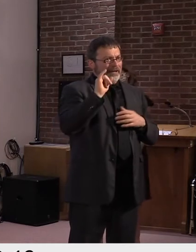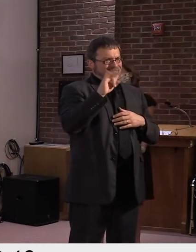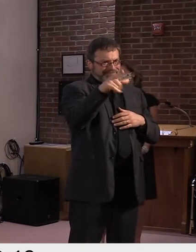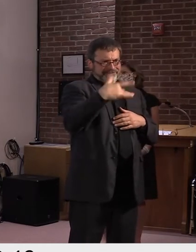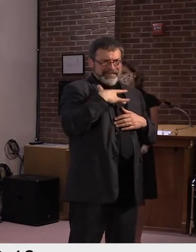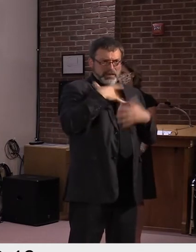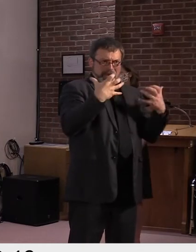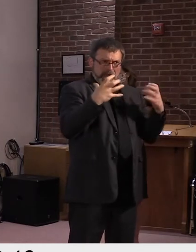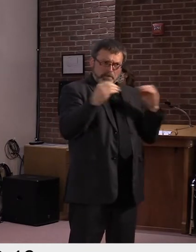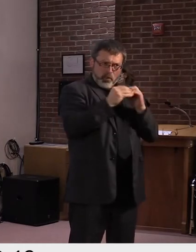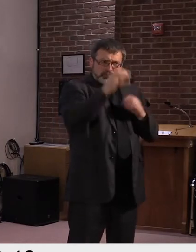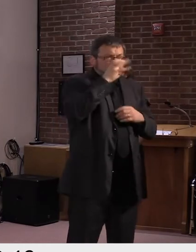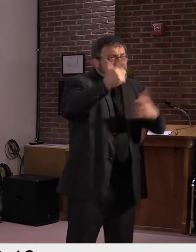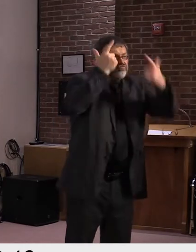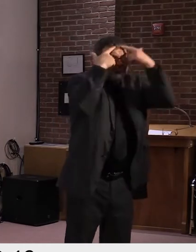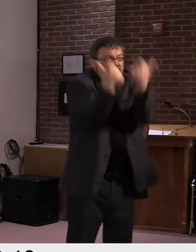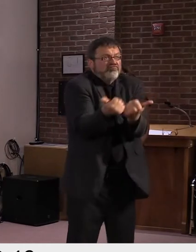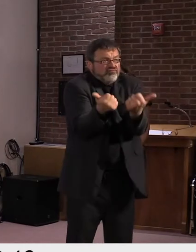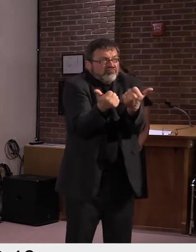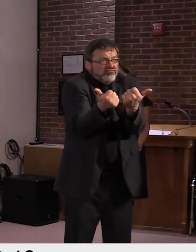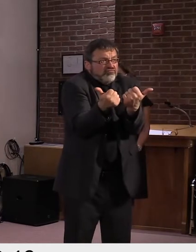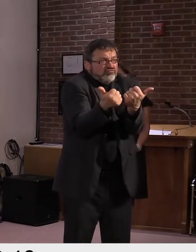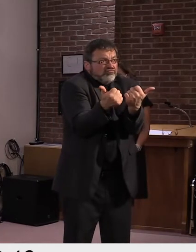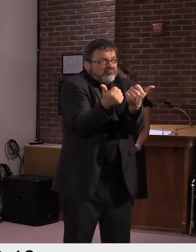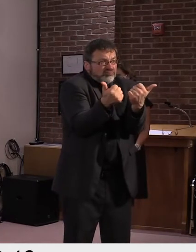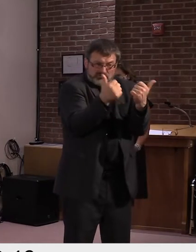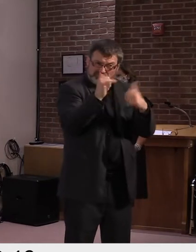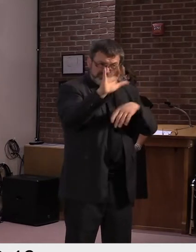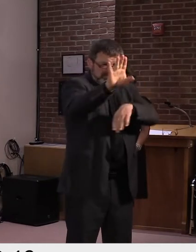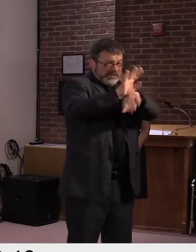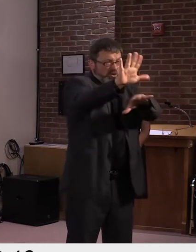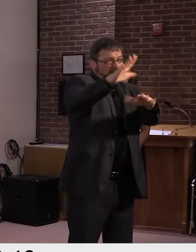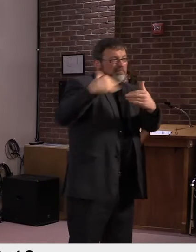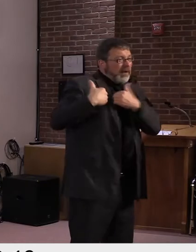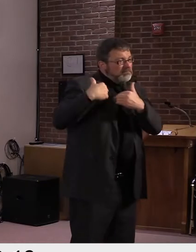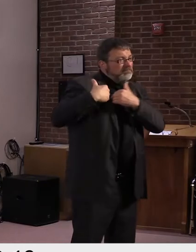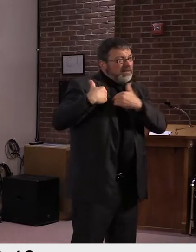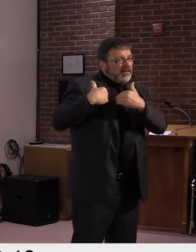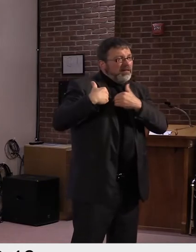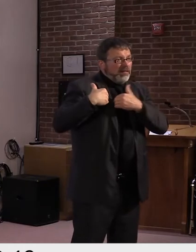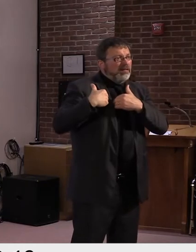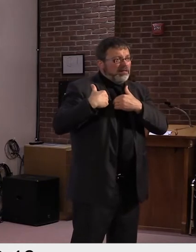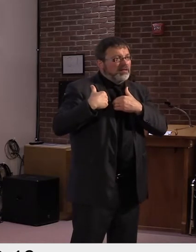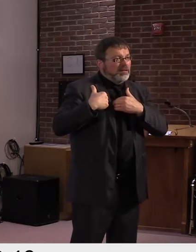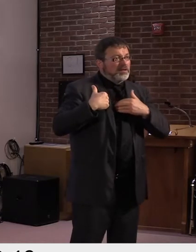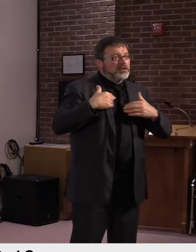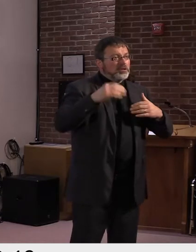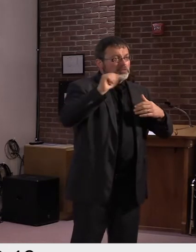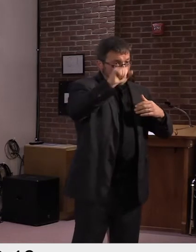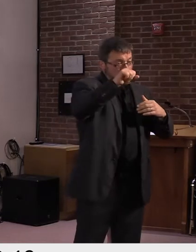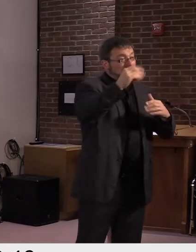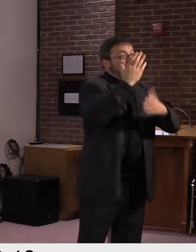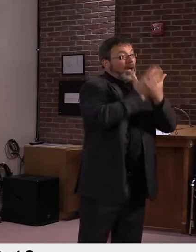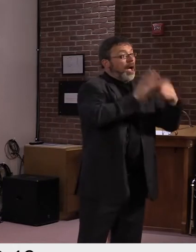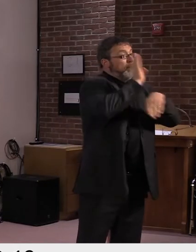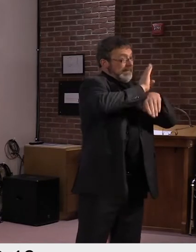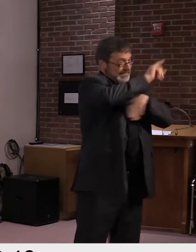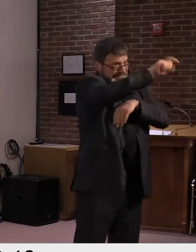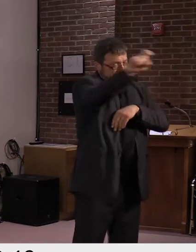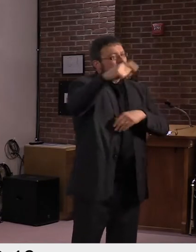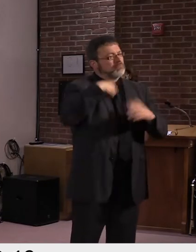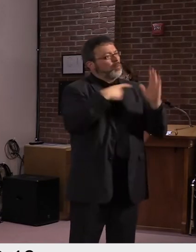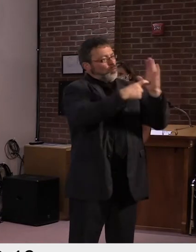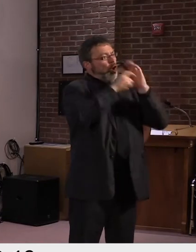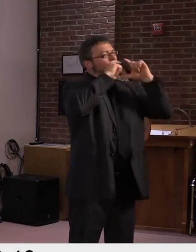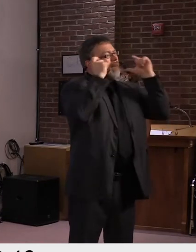of communities have done so. Did have a poll that was conducted by the grocers and retailers that they